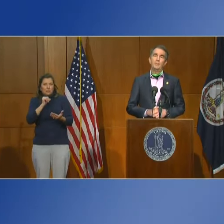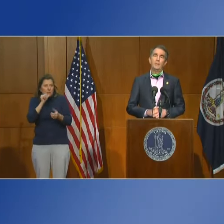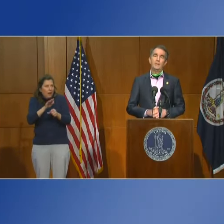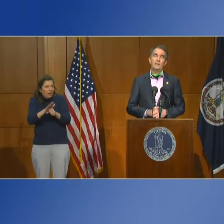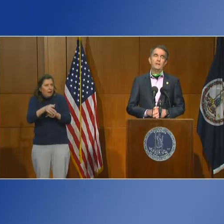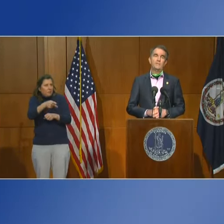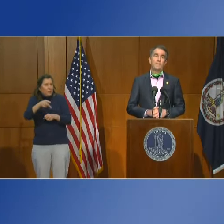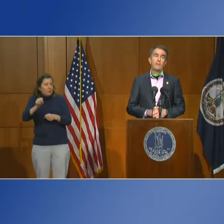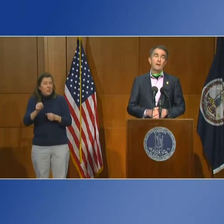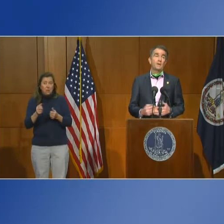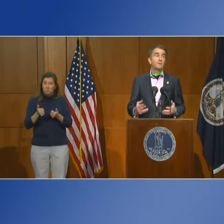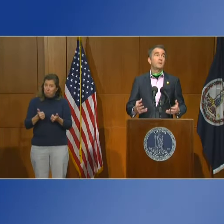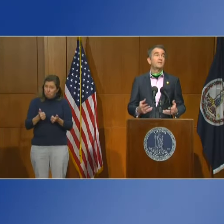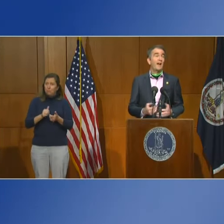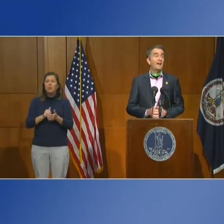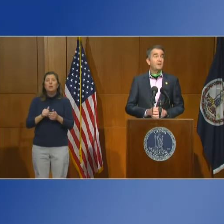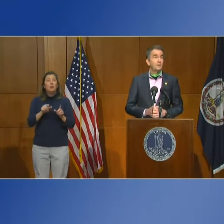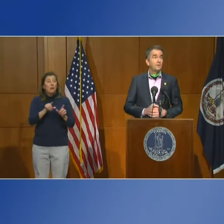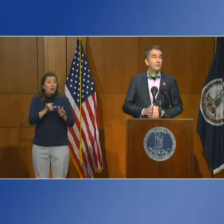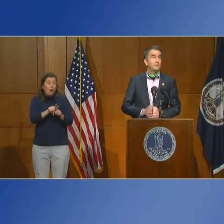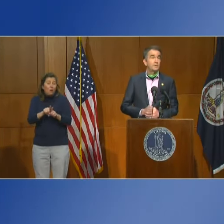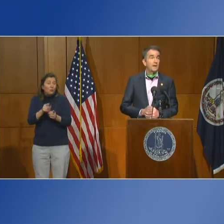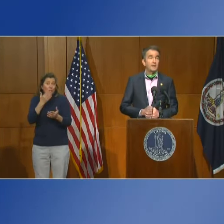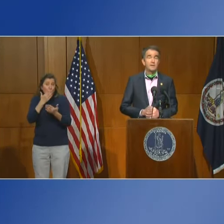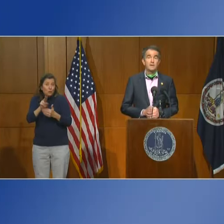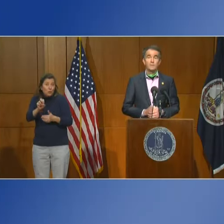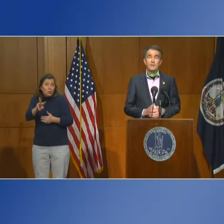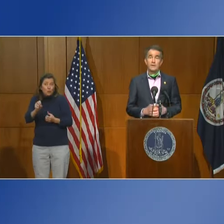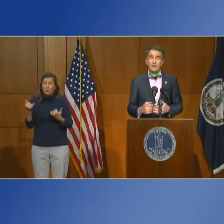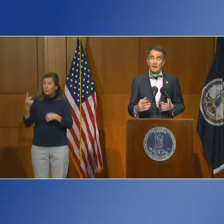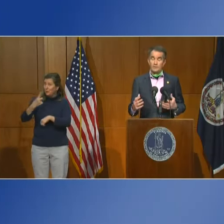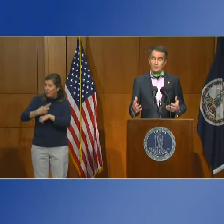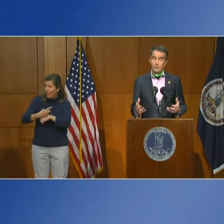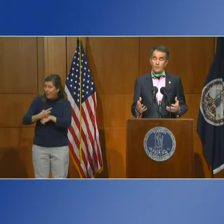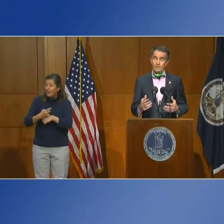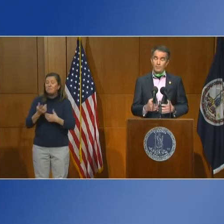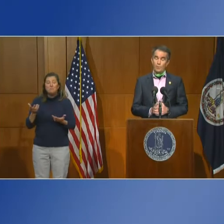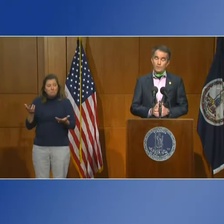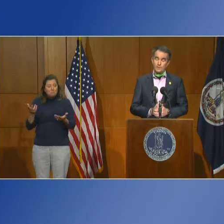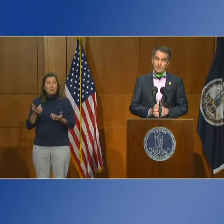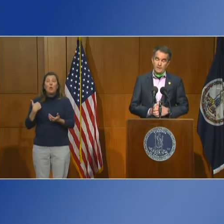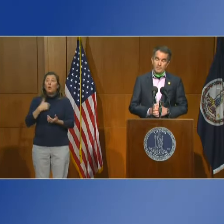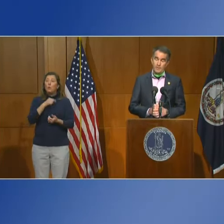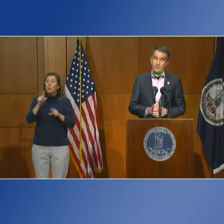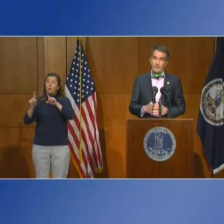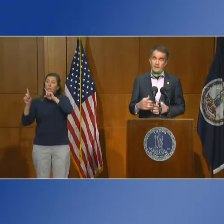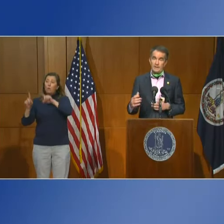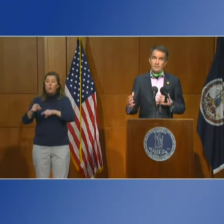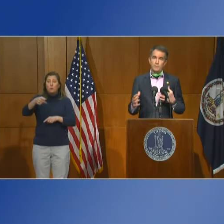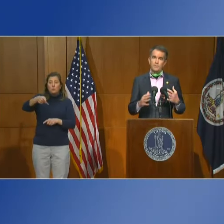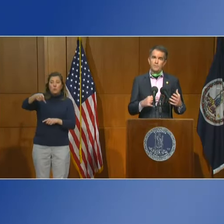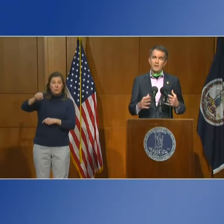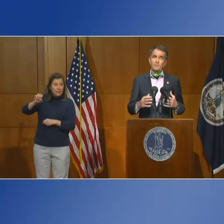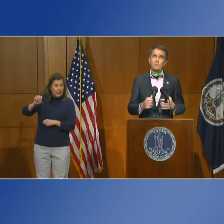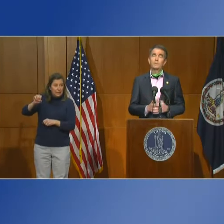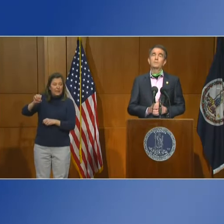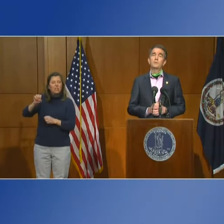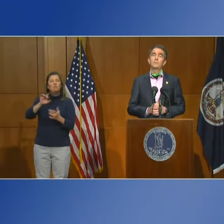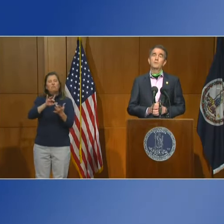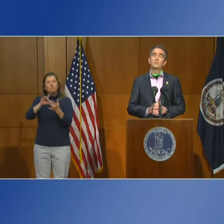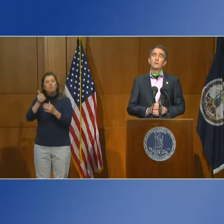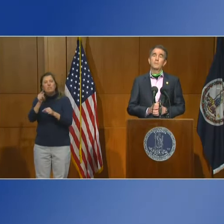of PPE. And some exciting news today. We, as you know, have ordered a PPE through